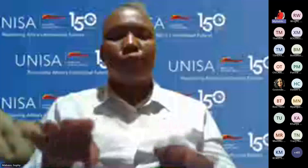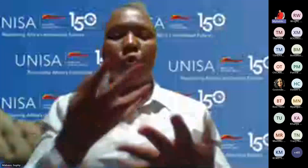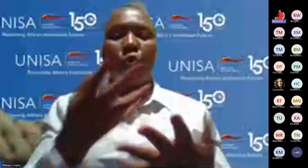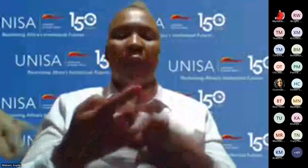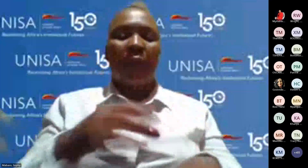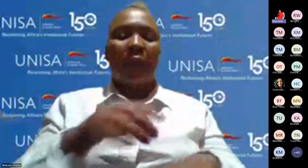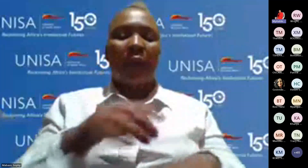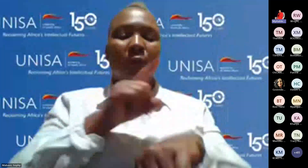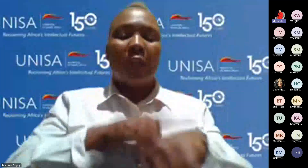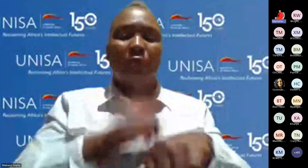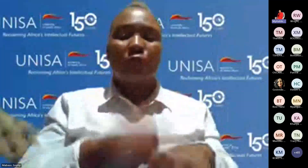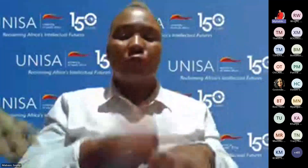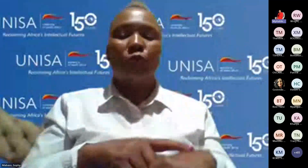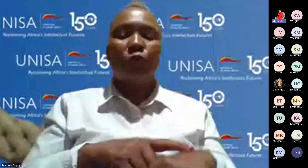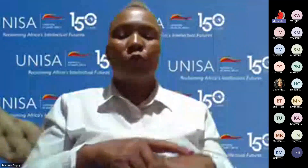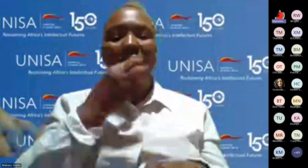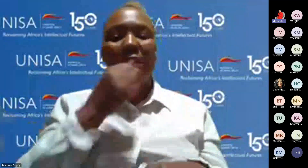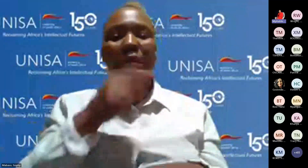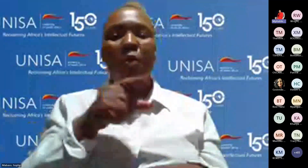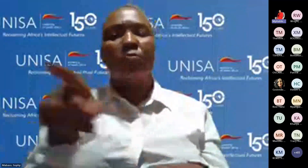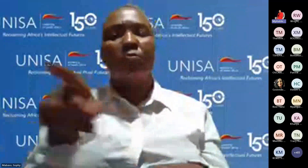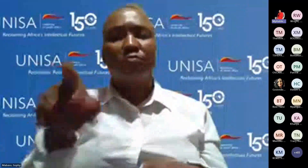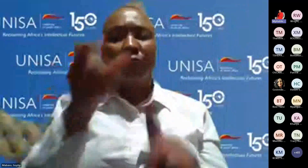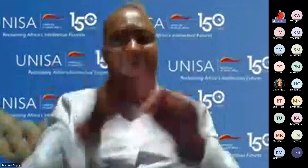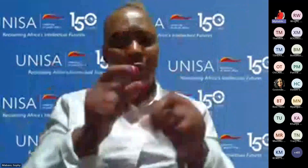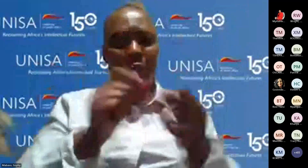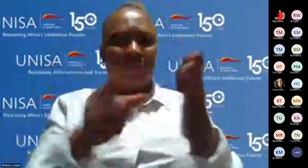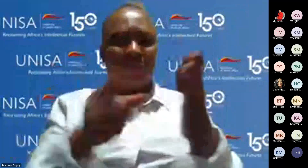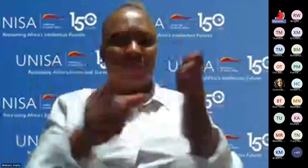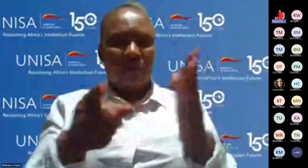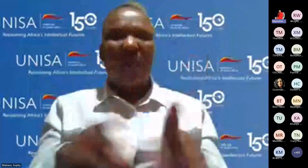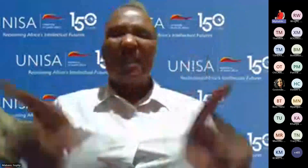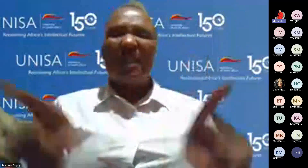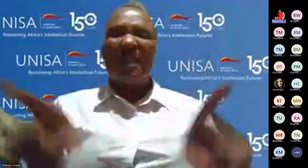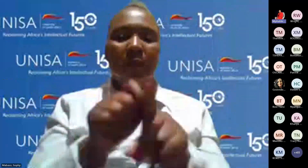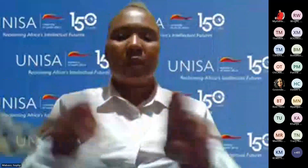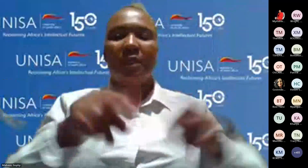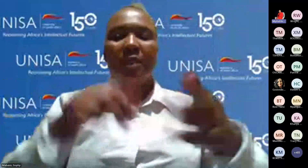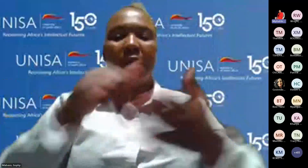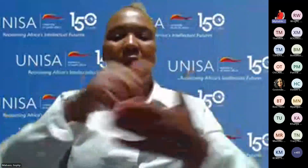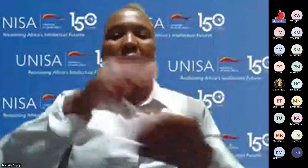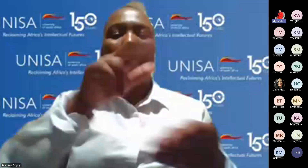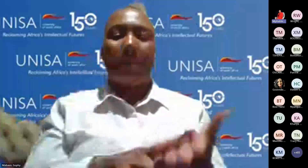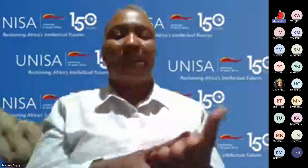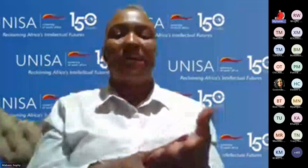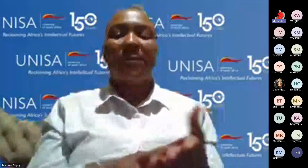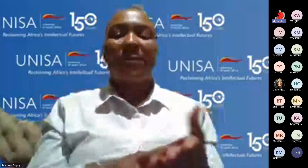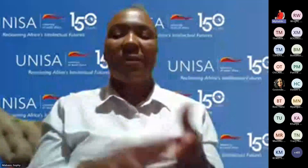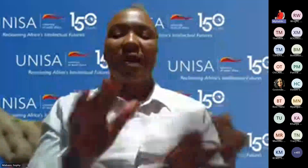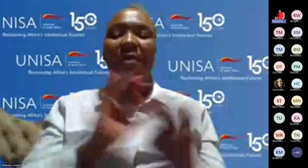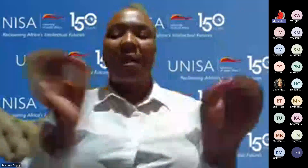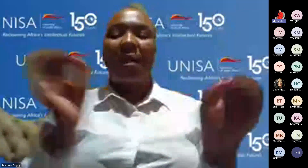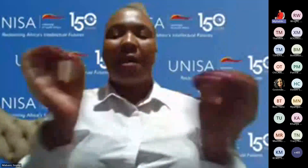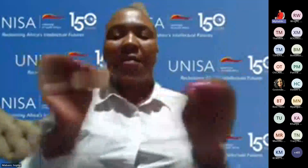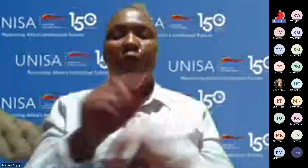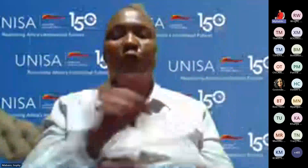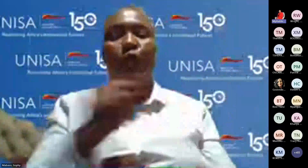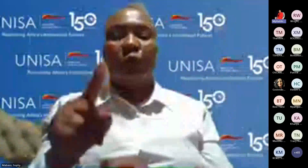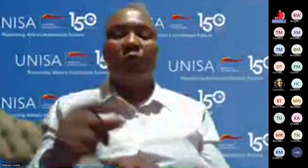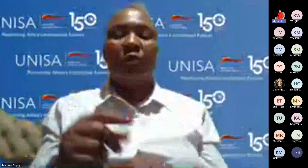it's you. So Invigilator app is just that. So there is nothing for you